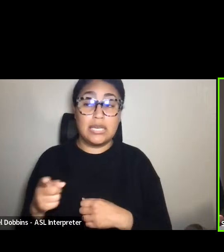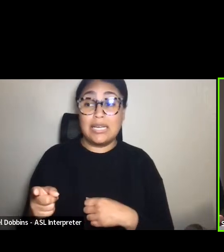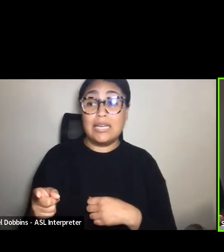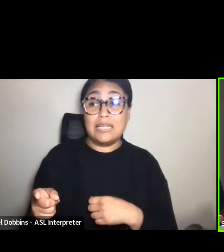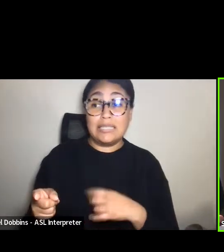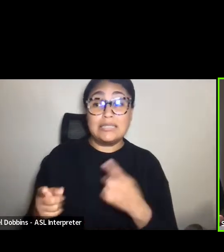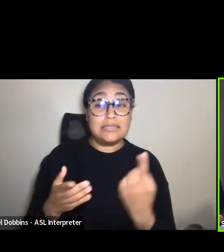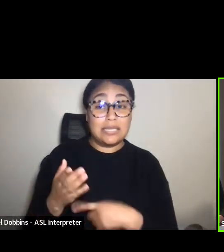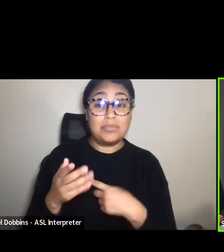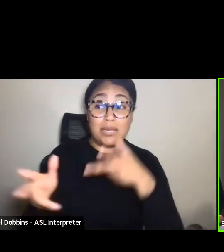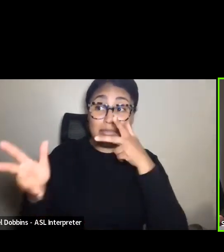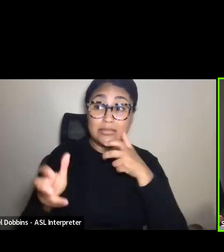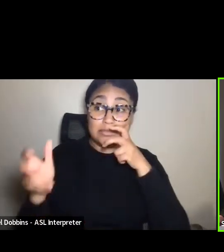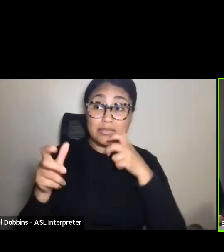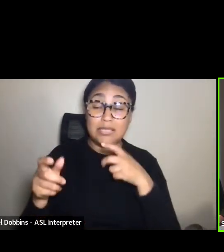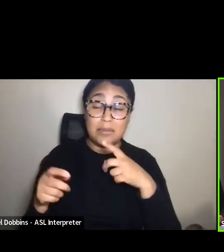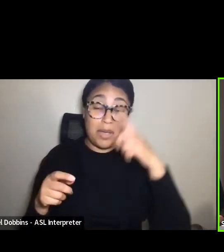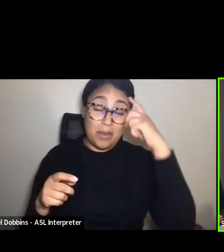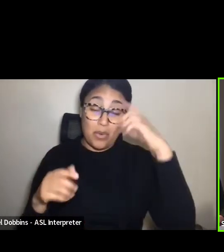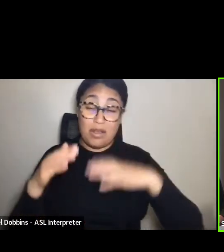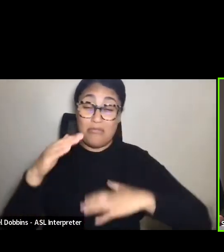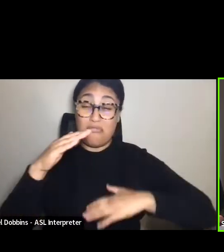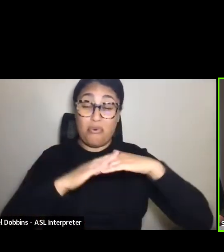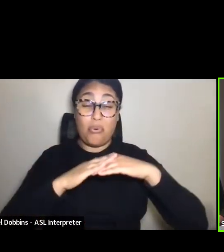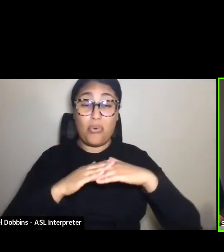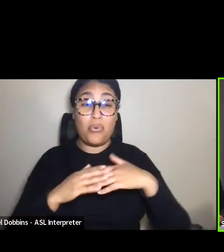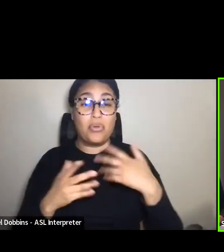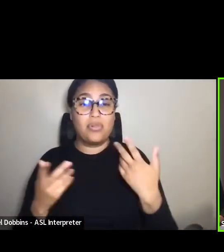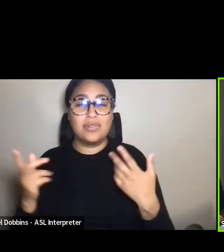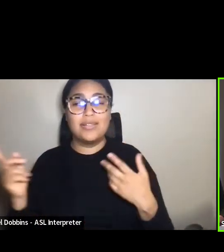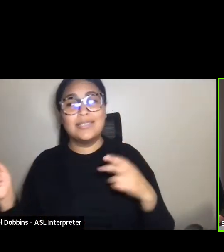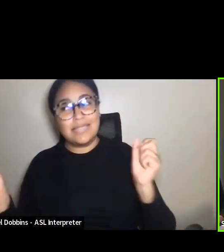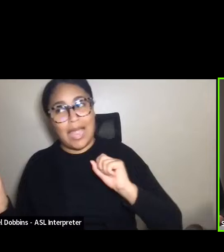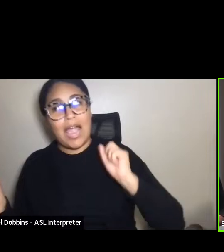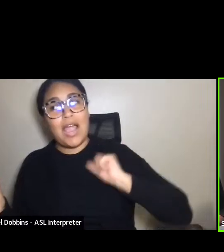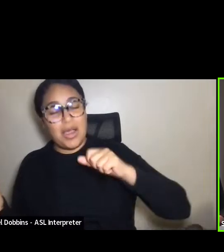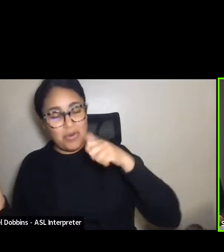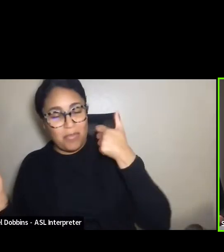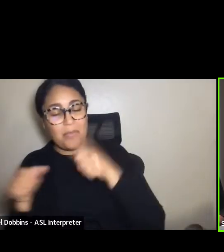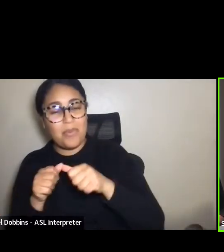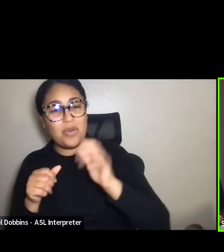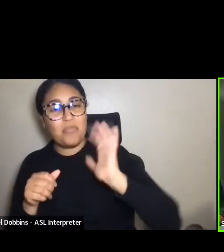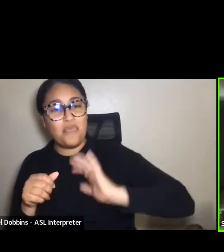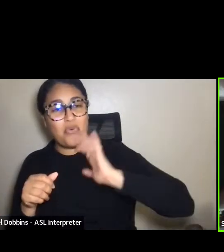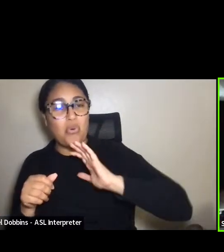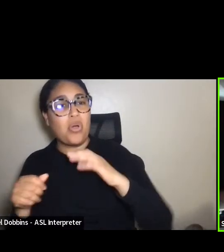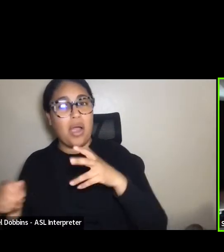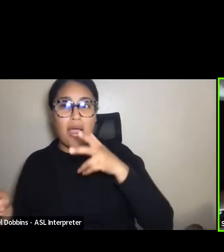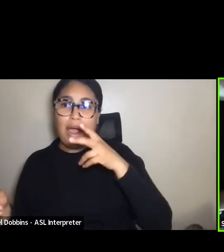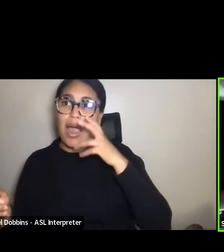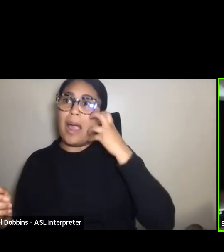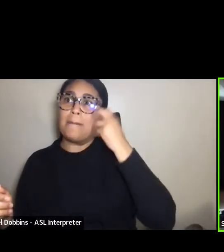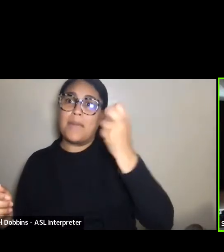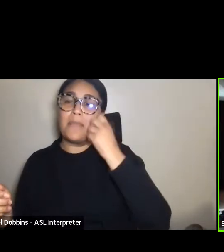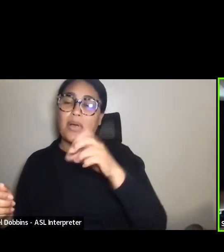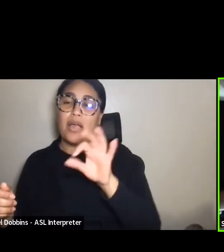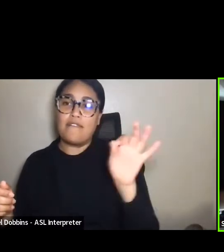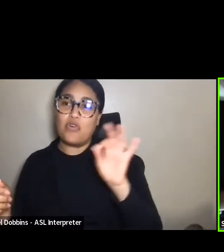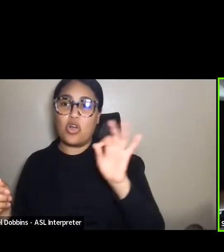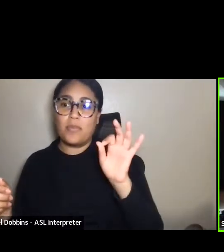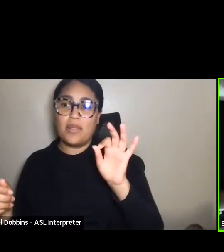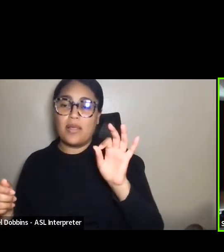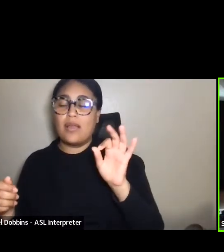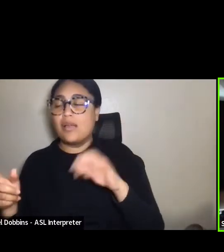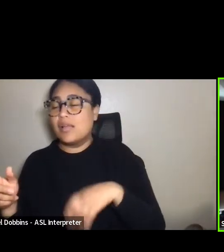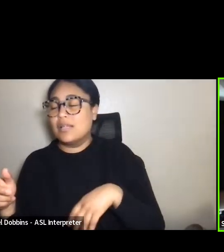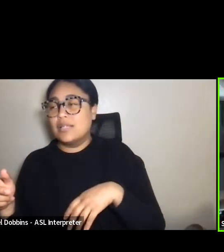anymore. Right, right. I used to try to memorize those formulas and there's after the test, try to make sure I could just let it go because then you're on to the